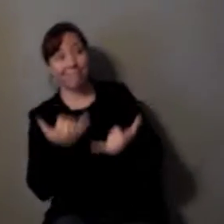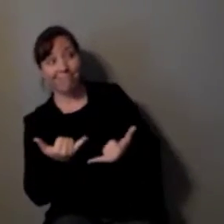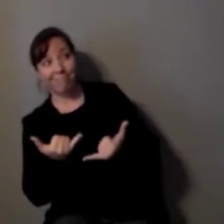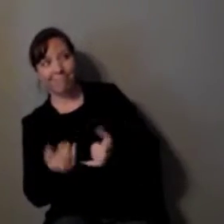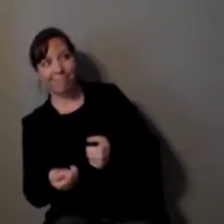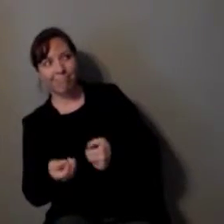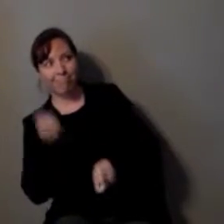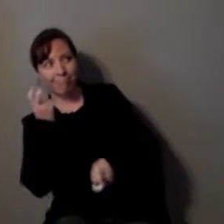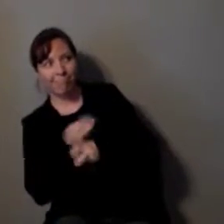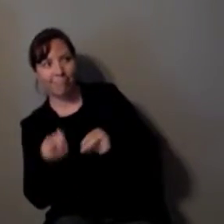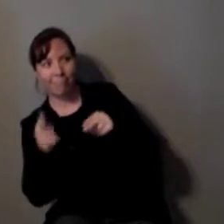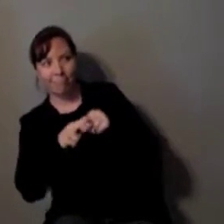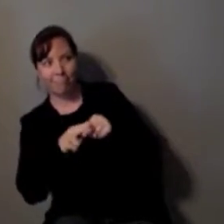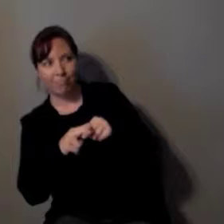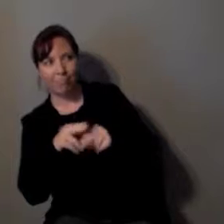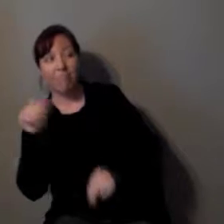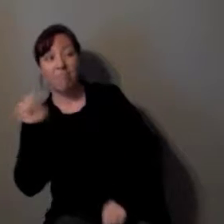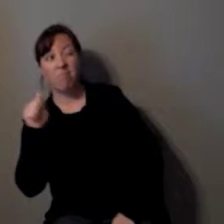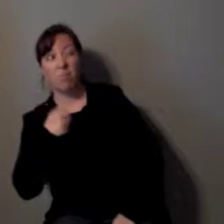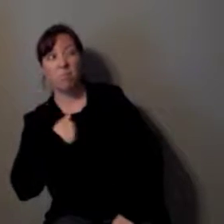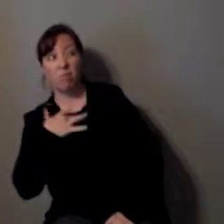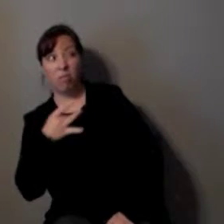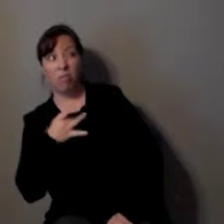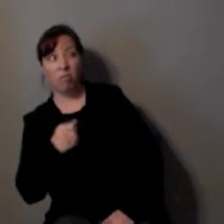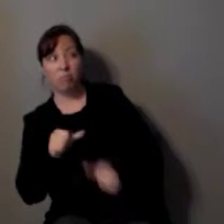theme. What is 3